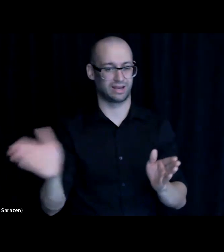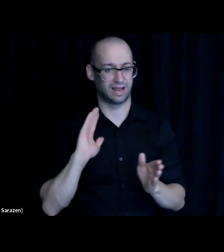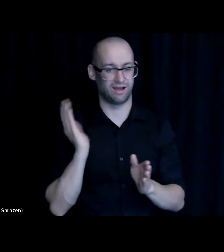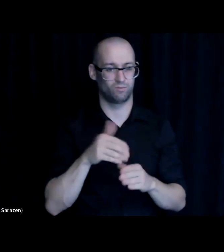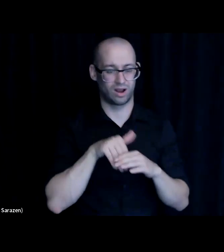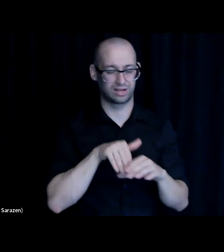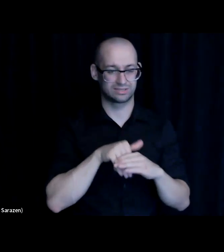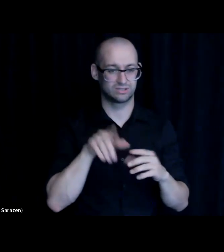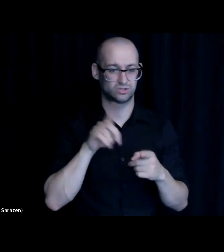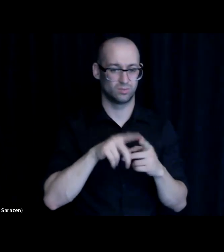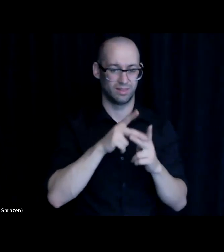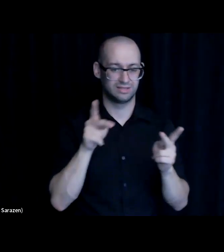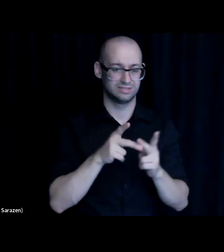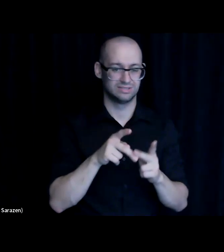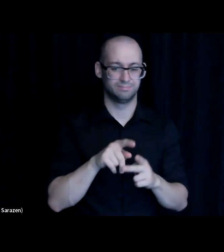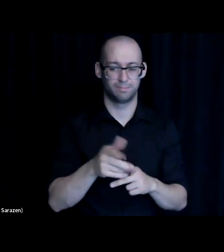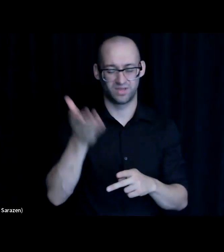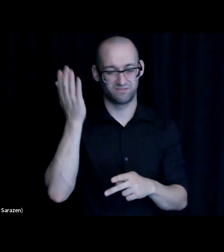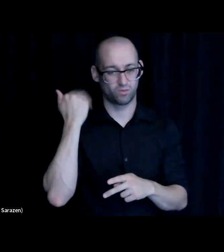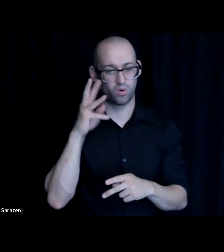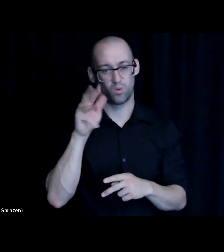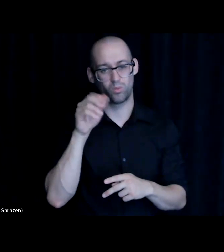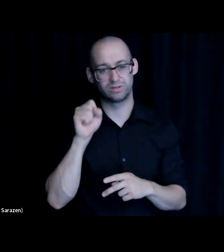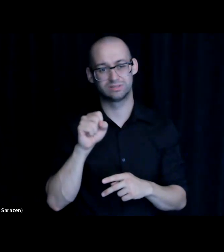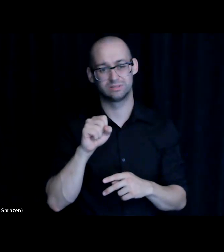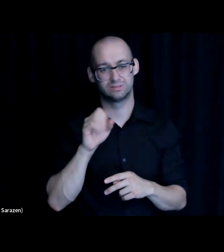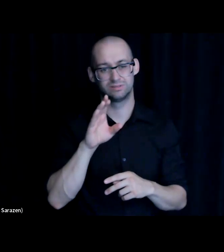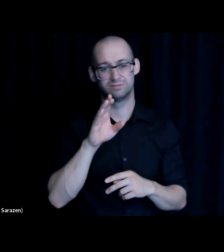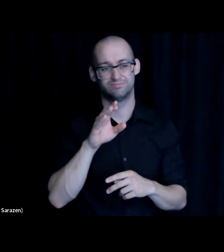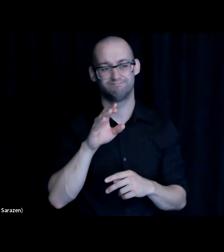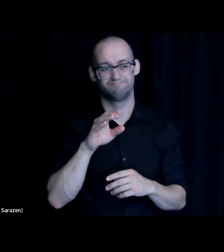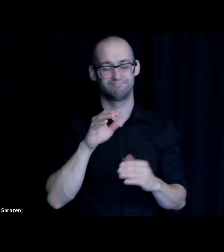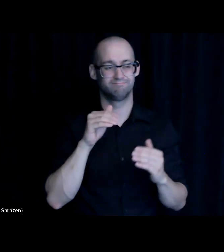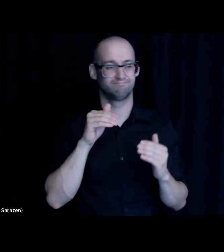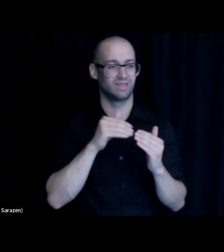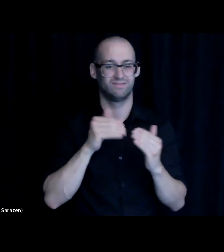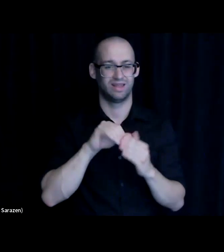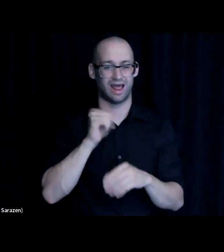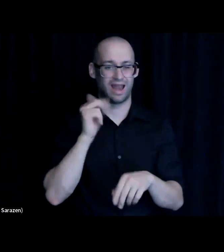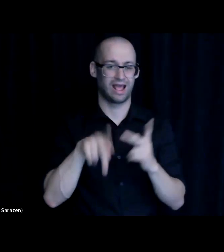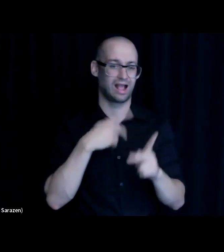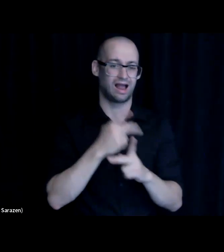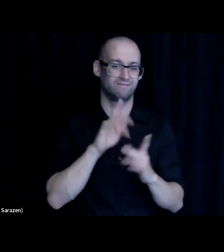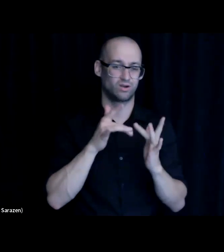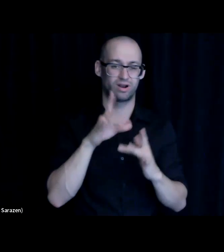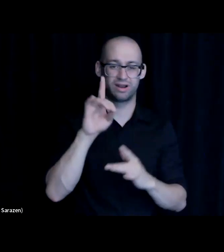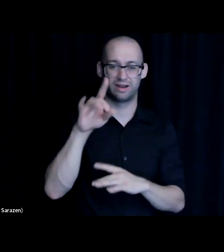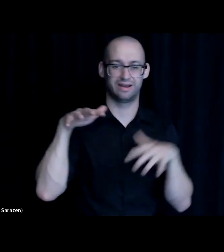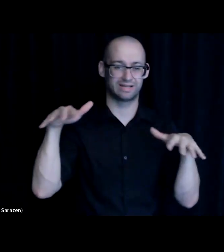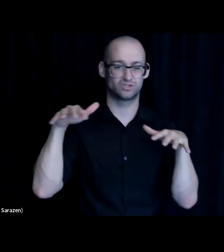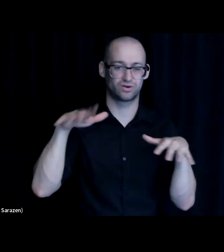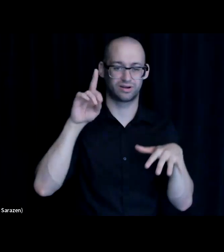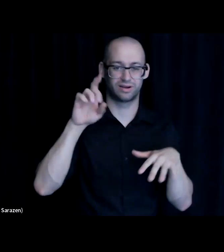had previously been broadband or even any kind of internet deserts. Groveland